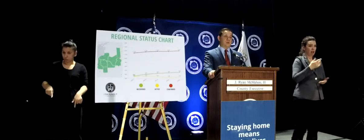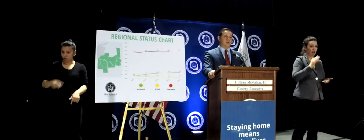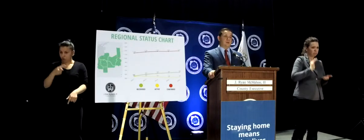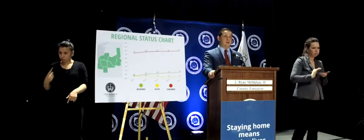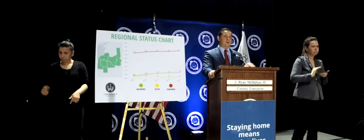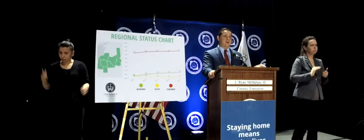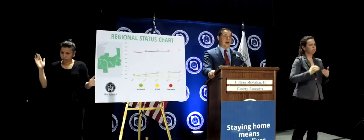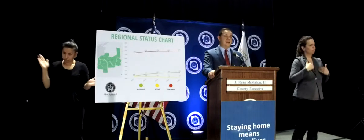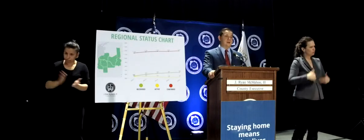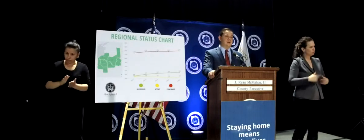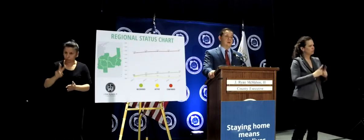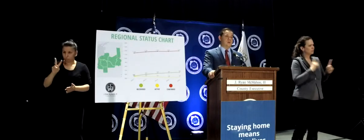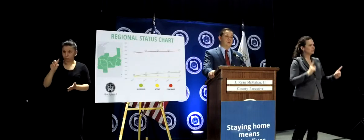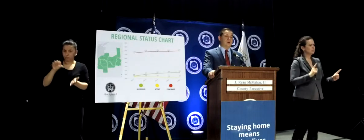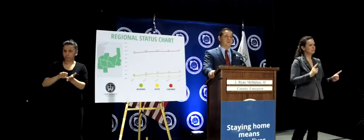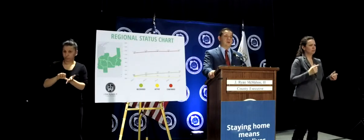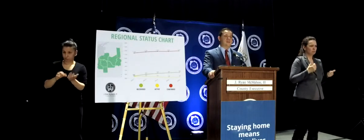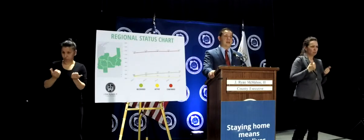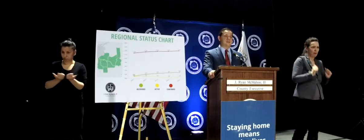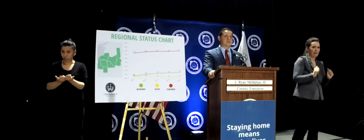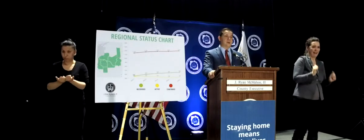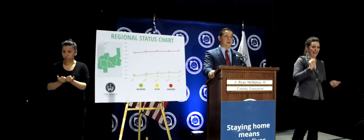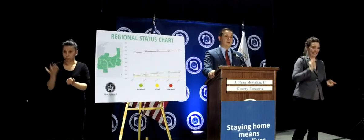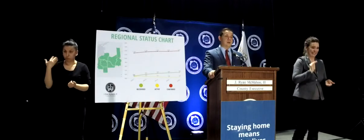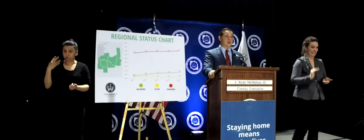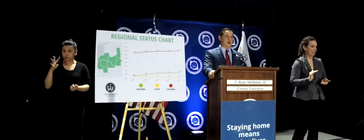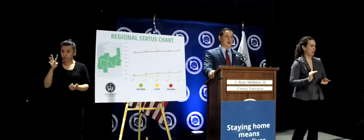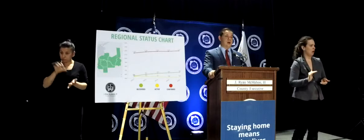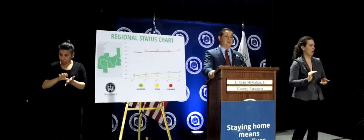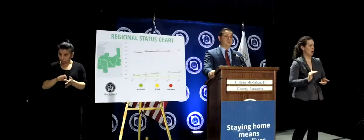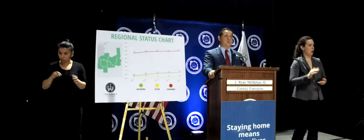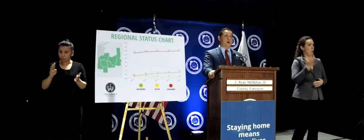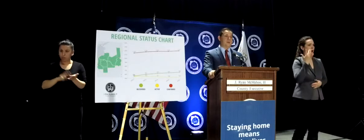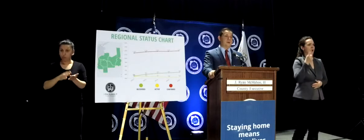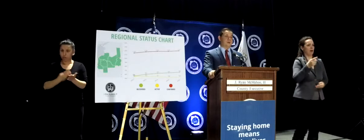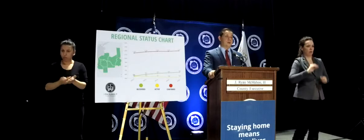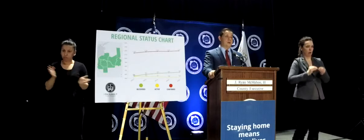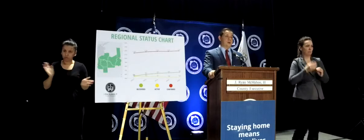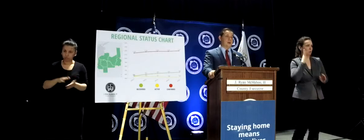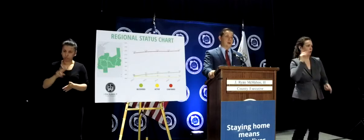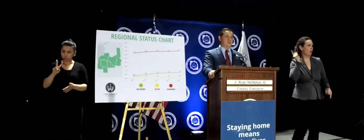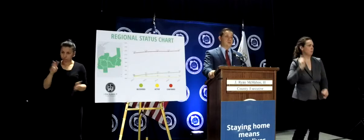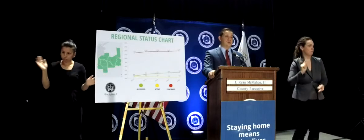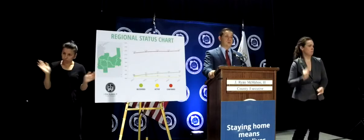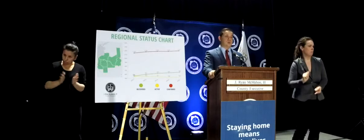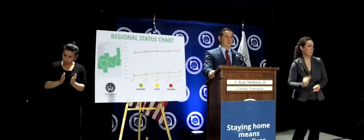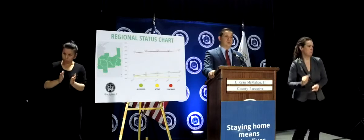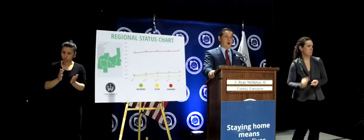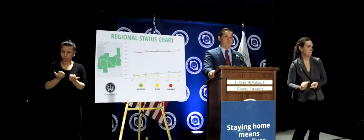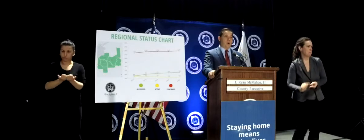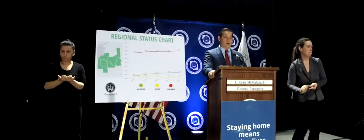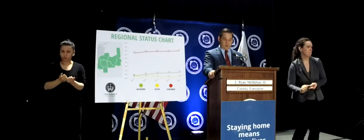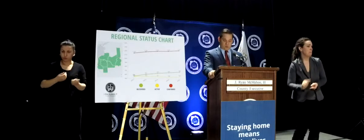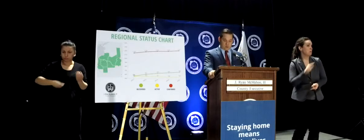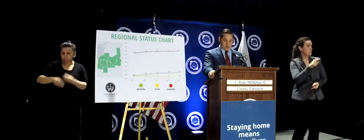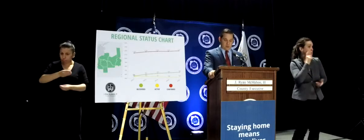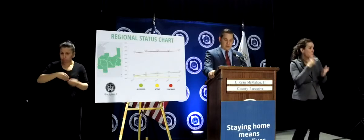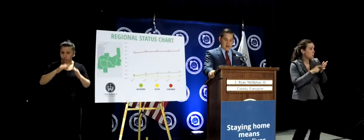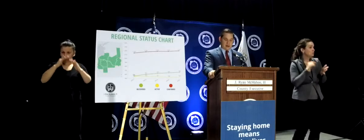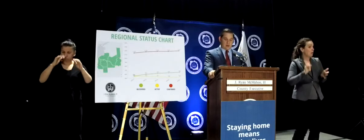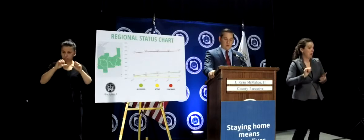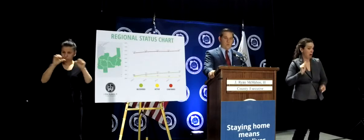next week that we will have a nice case to make to the public and to our